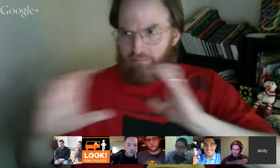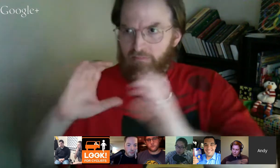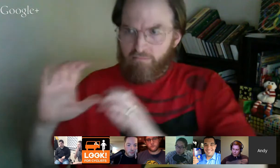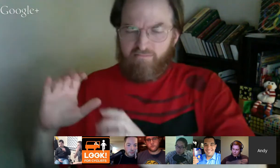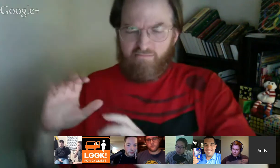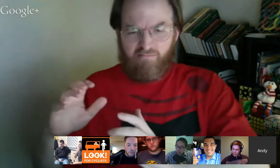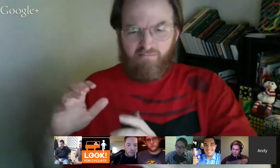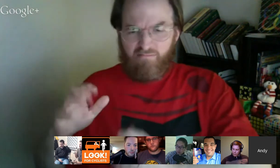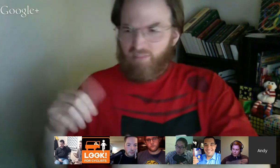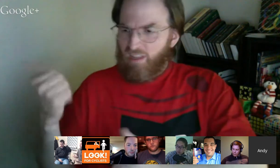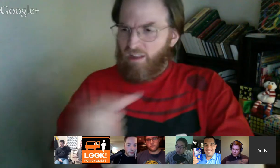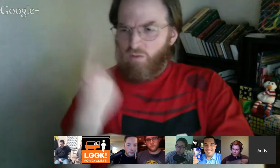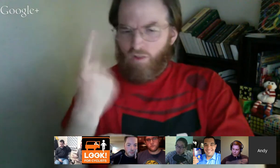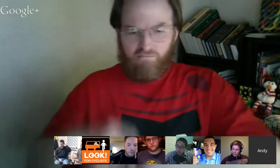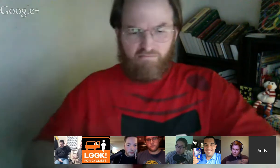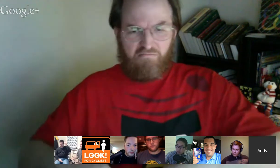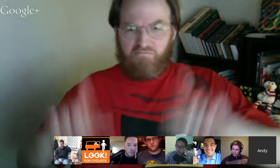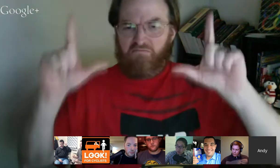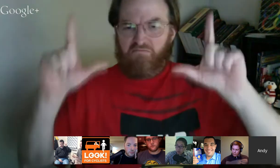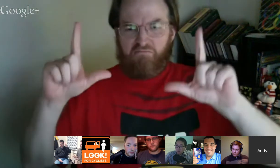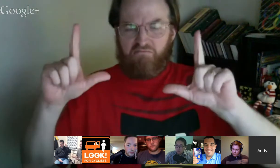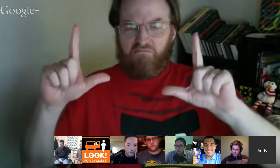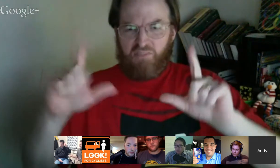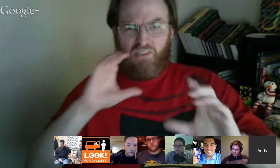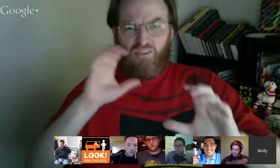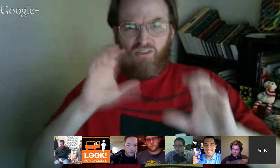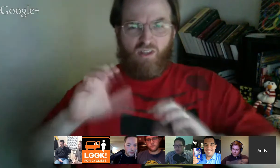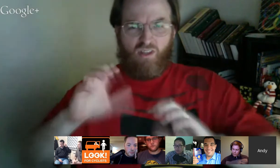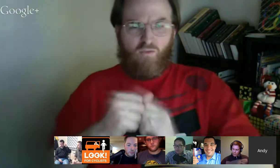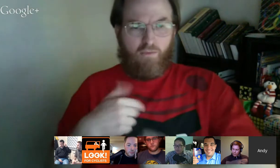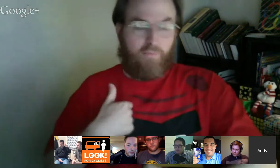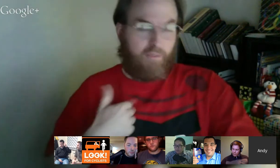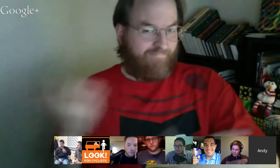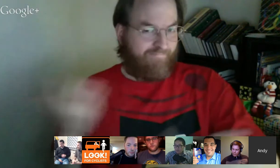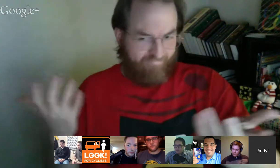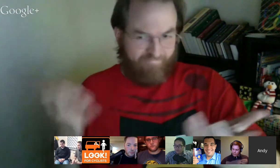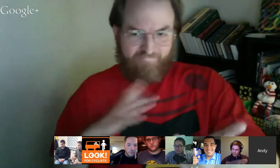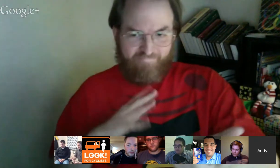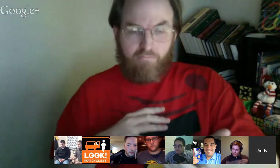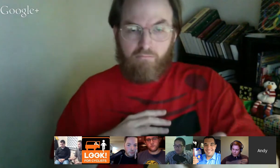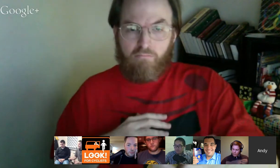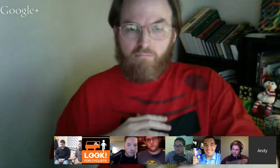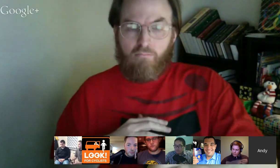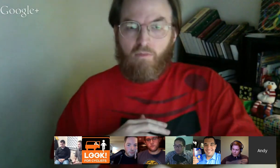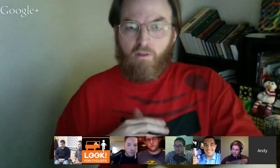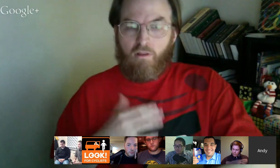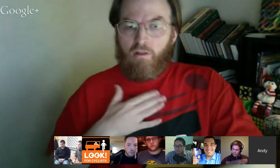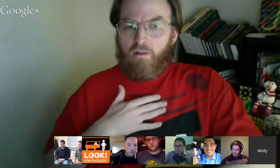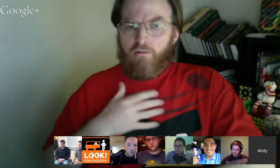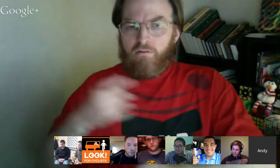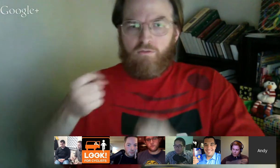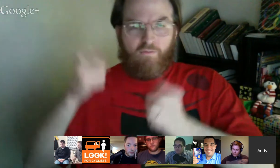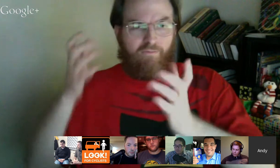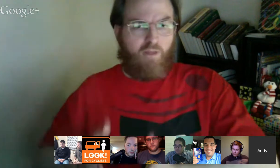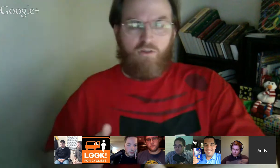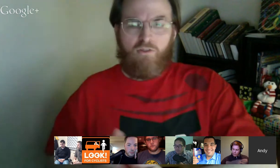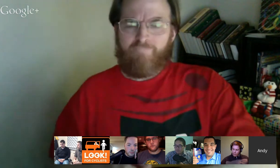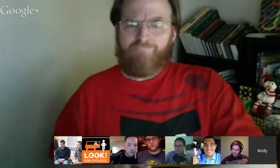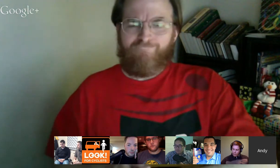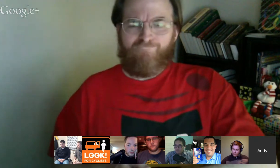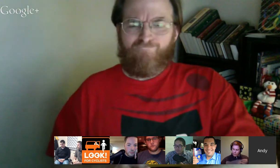That way everyone could communicate around. It was kind of like an inner office IM. and people could chat with me, so therefore we can